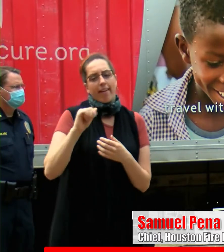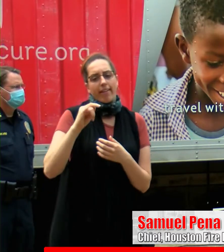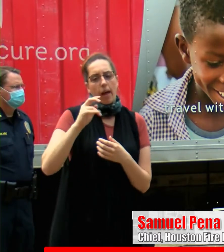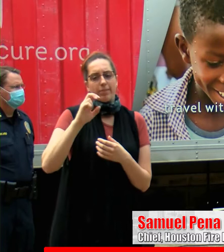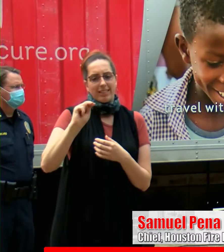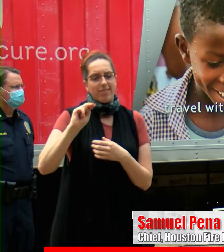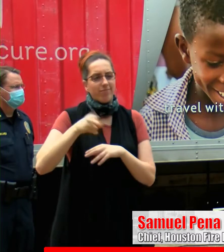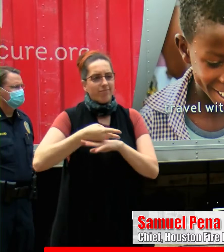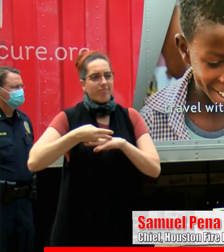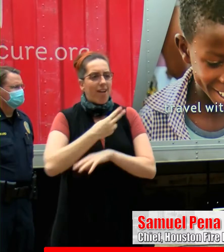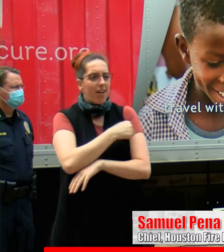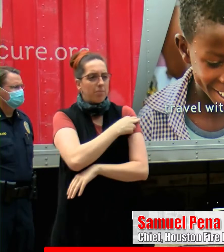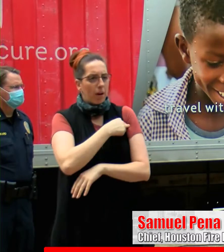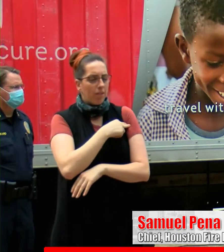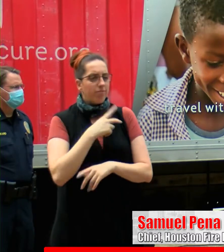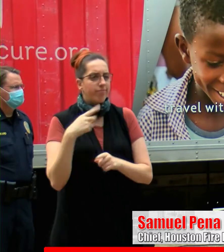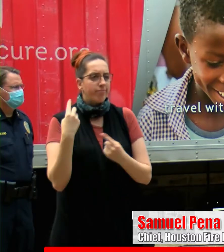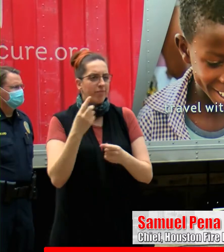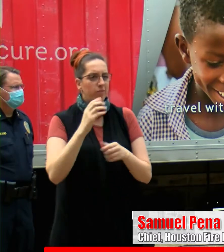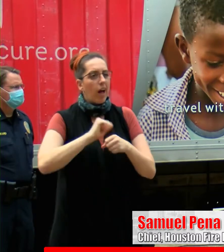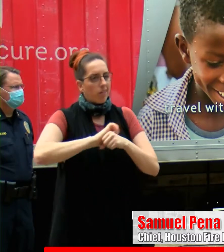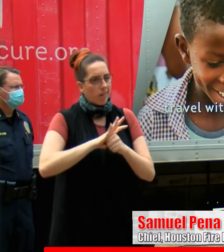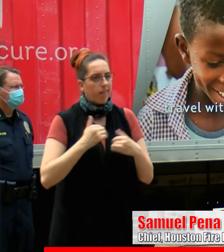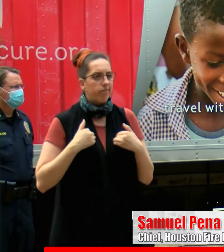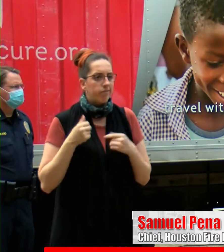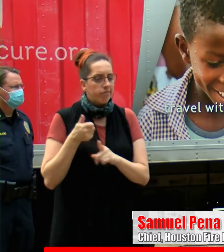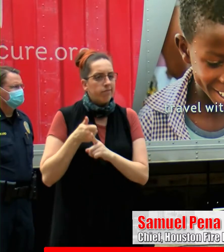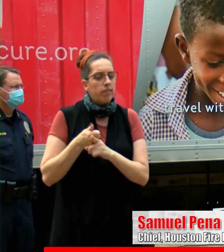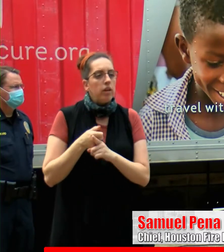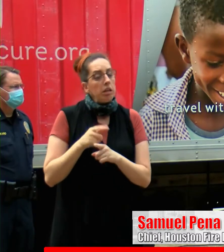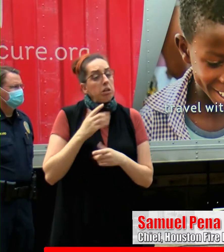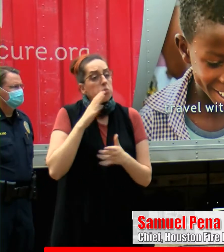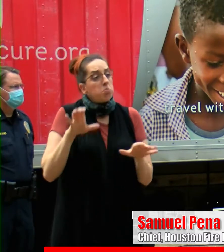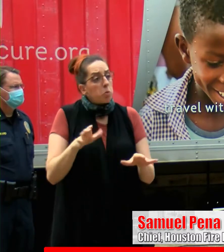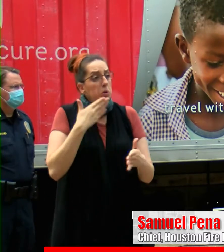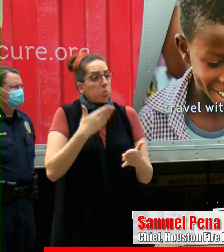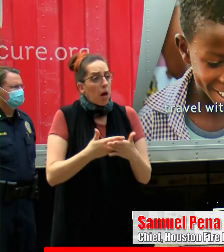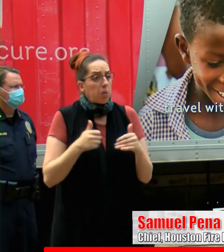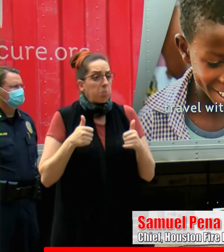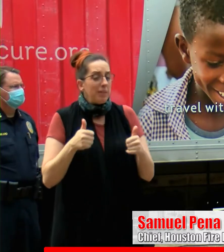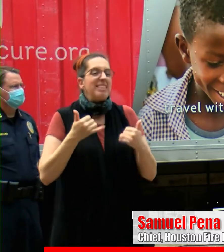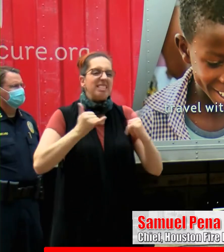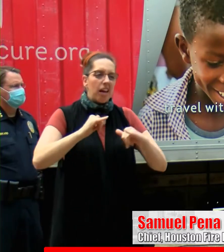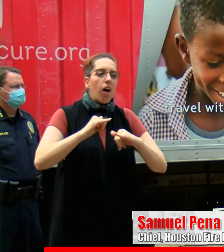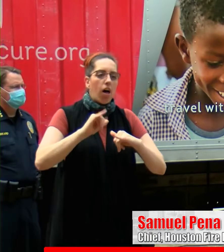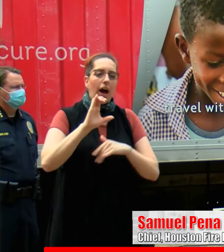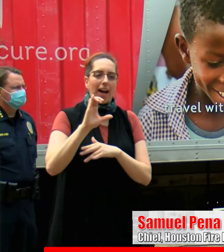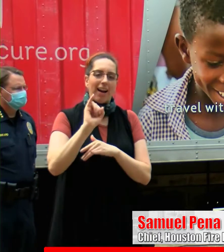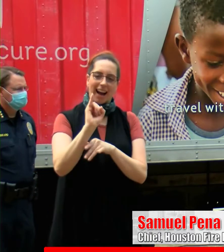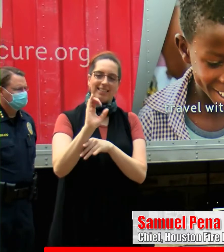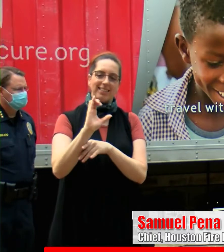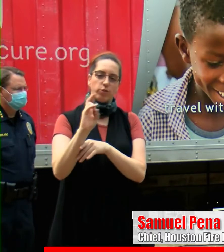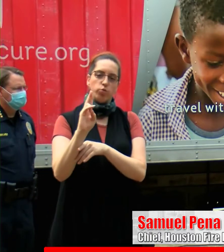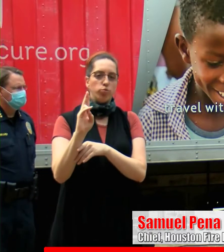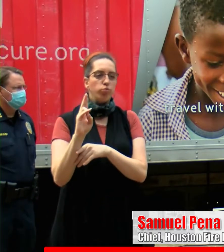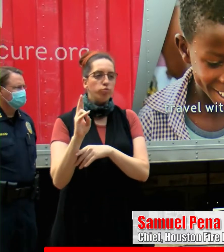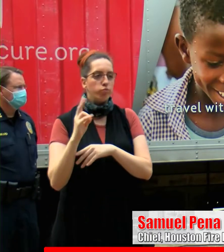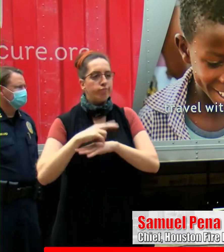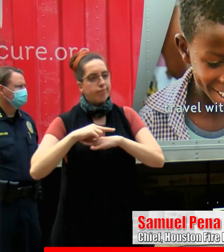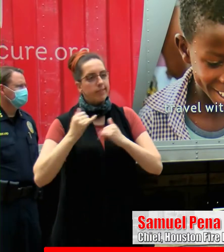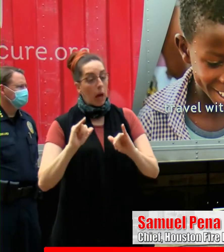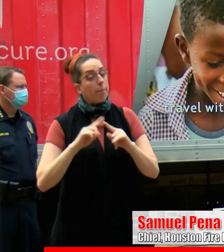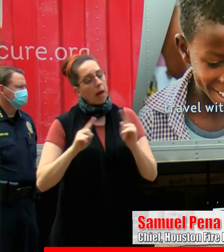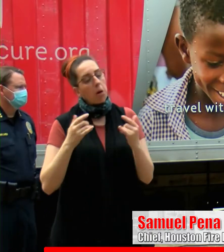been hospitalized with COVID-19. He is doing well. He is still in ICU, but he's doing